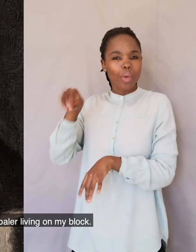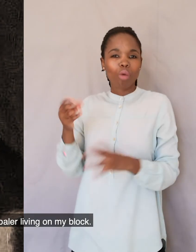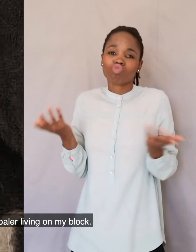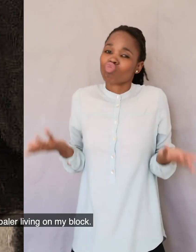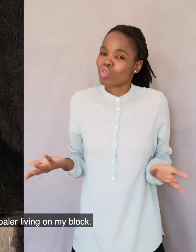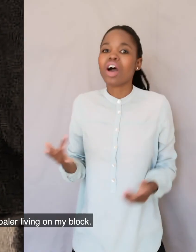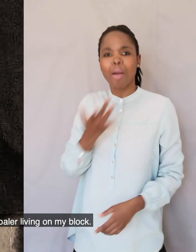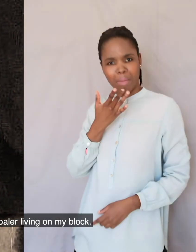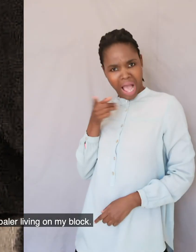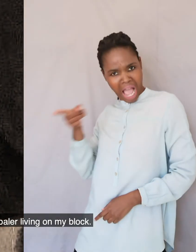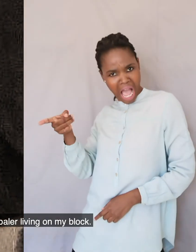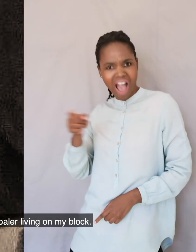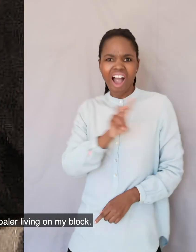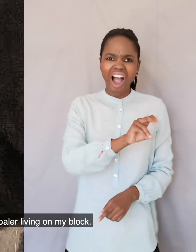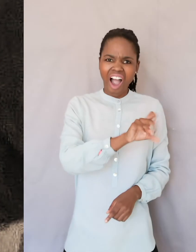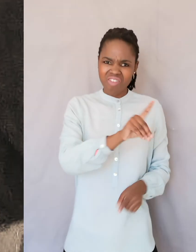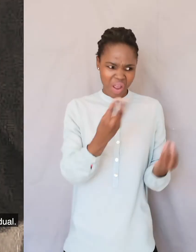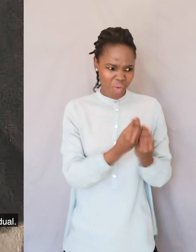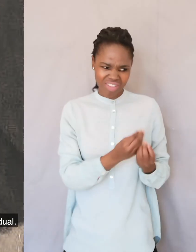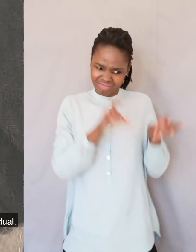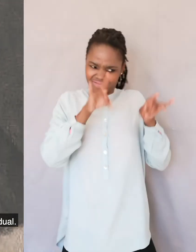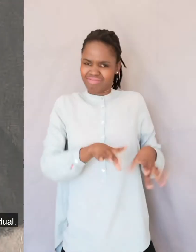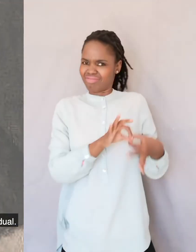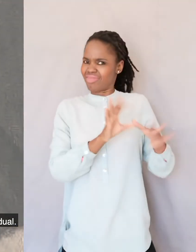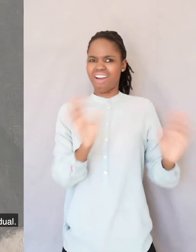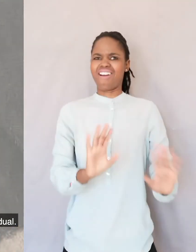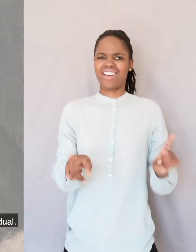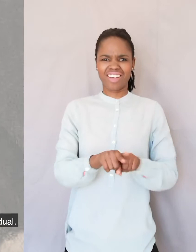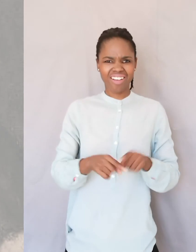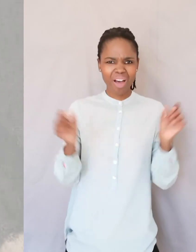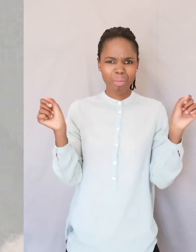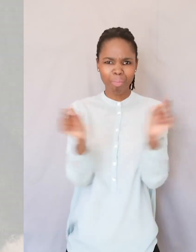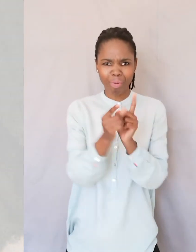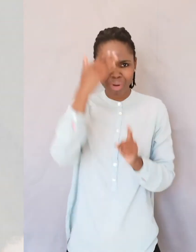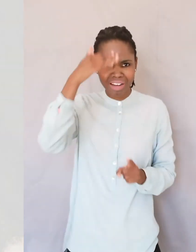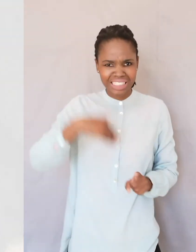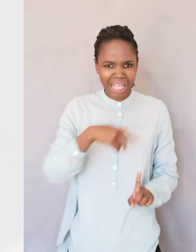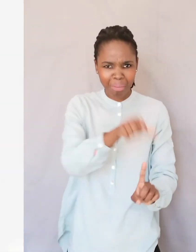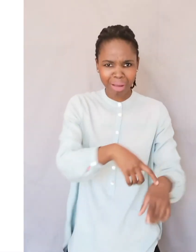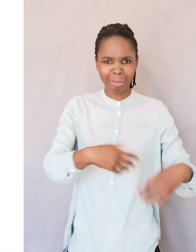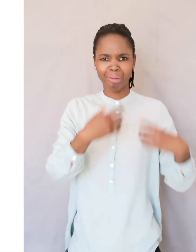rather have that than Vlad the Impaler living on my block. Some sick individual.